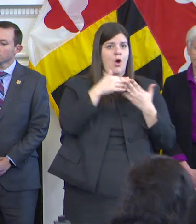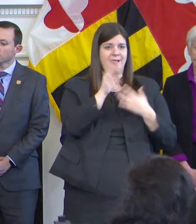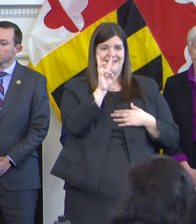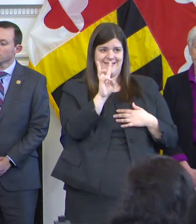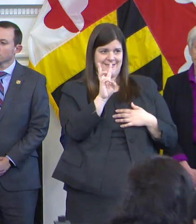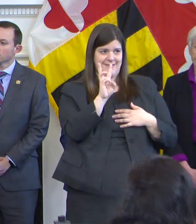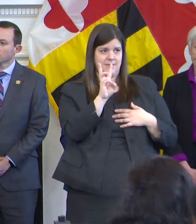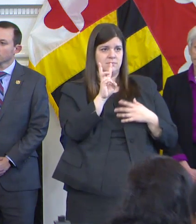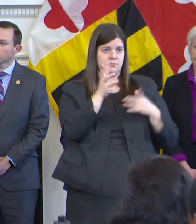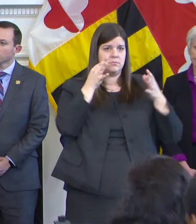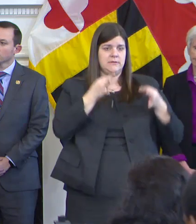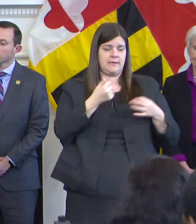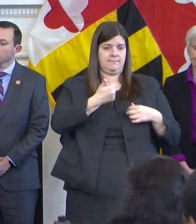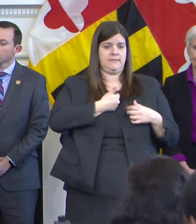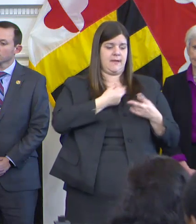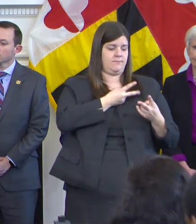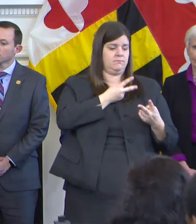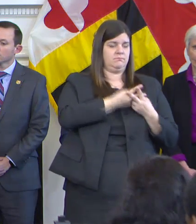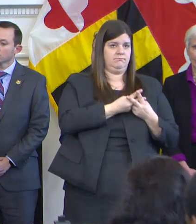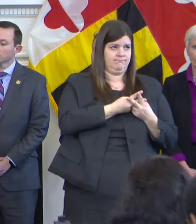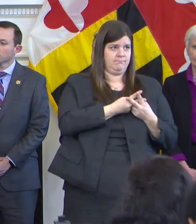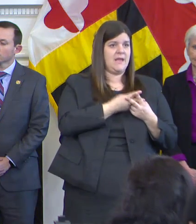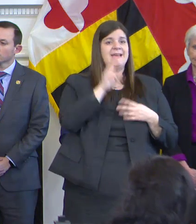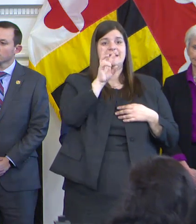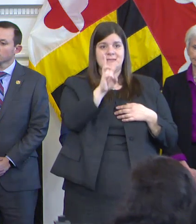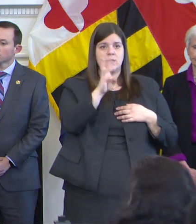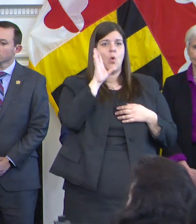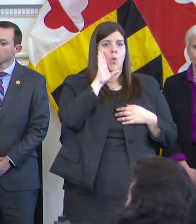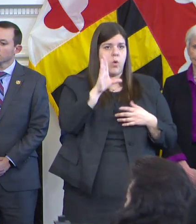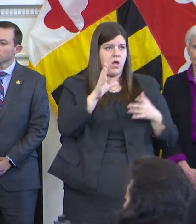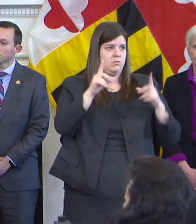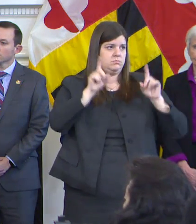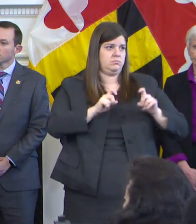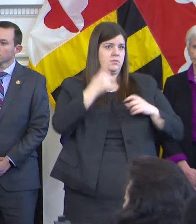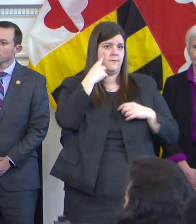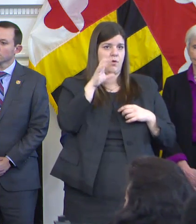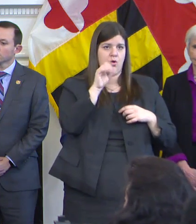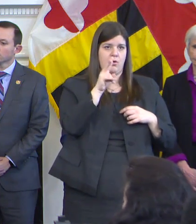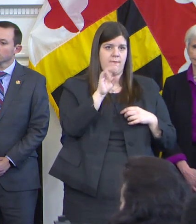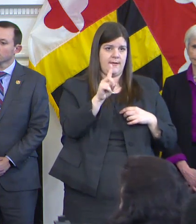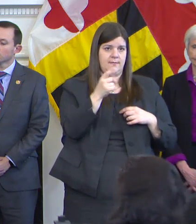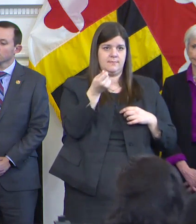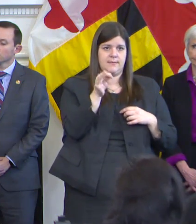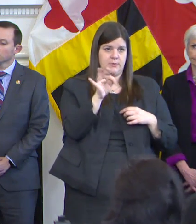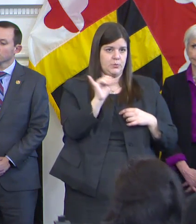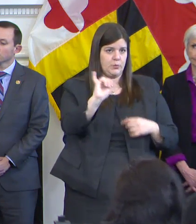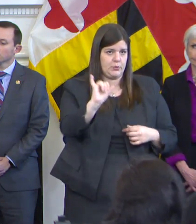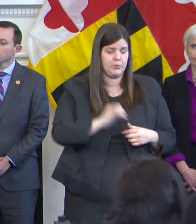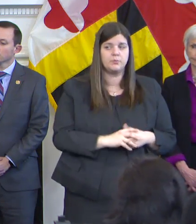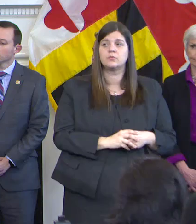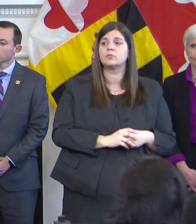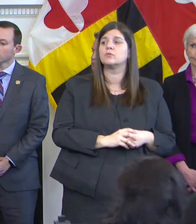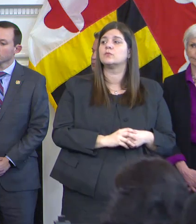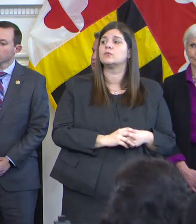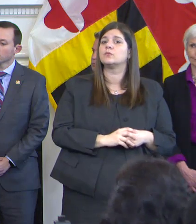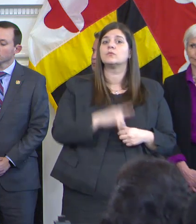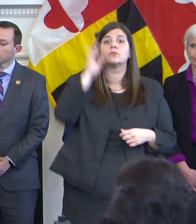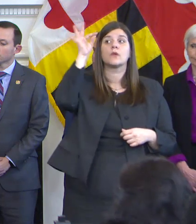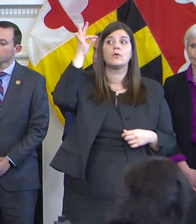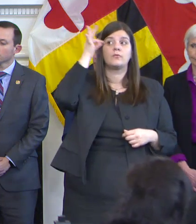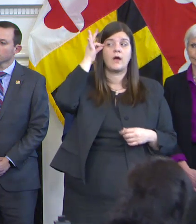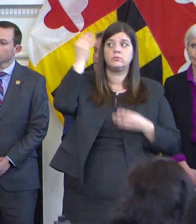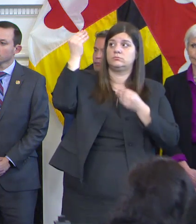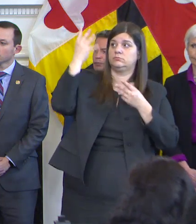COVID-19. The U.S. Department of Health and Human Services has also notified us that 12